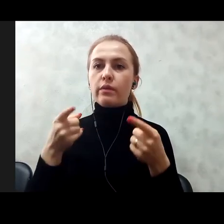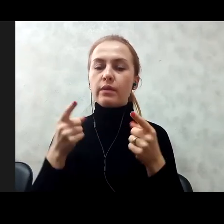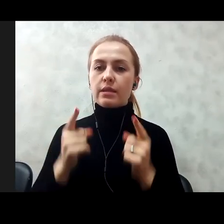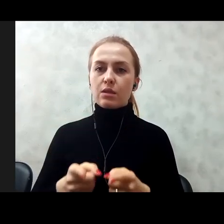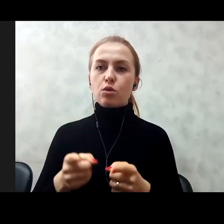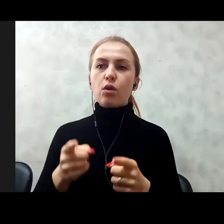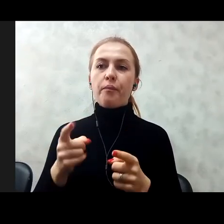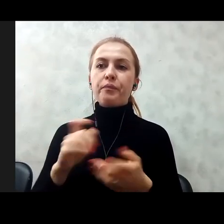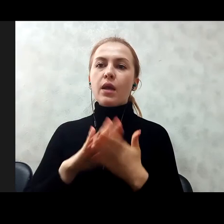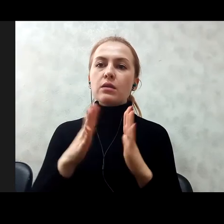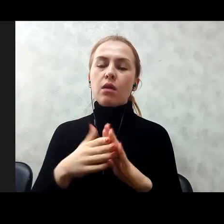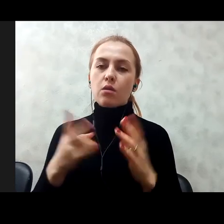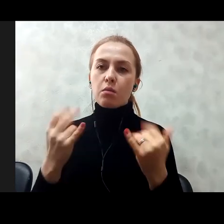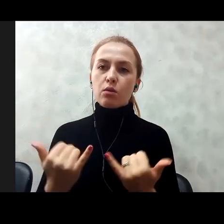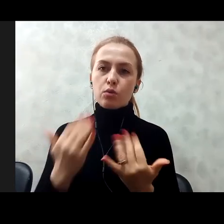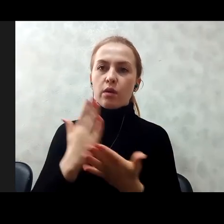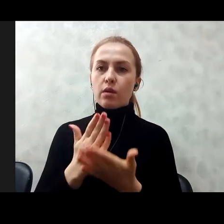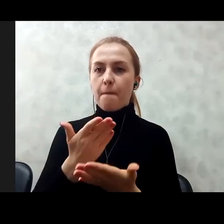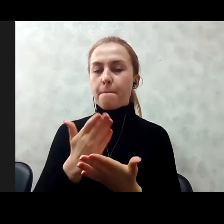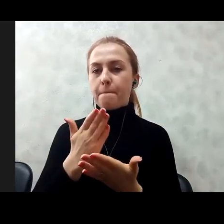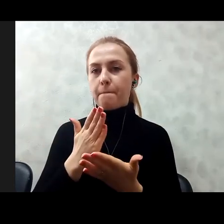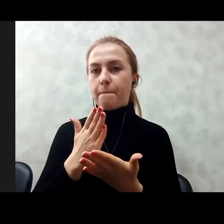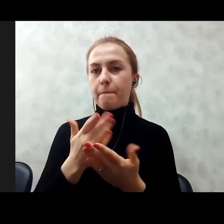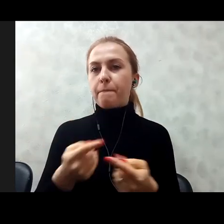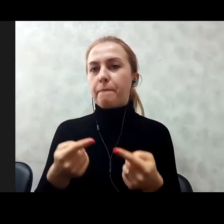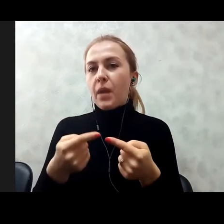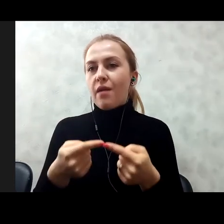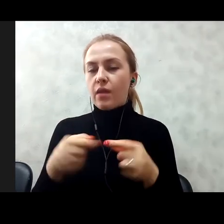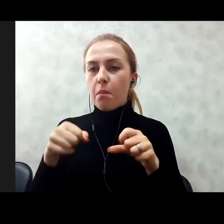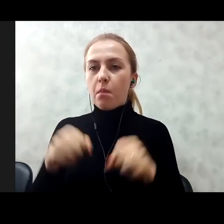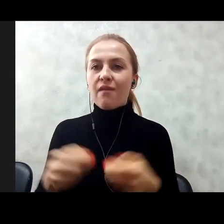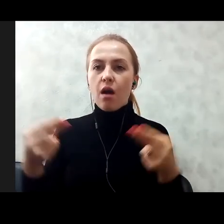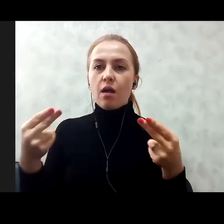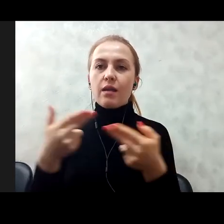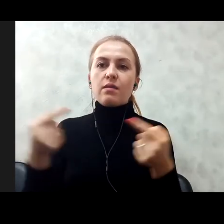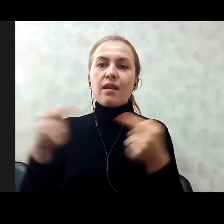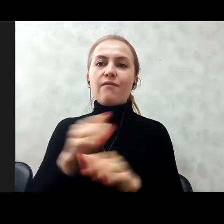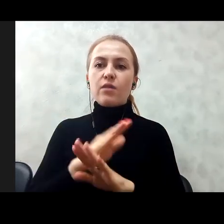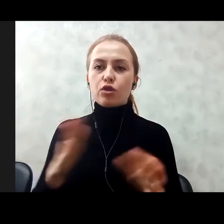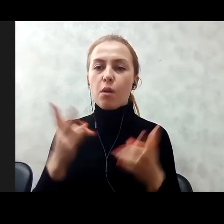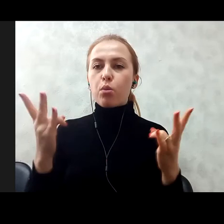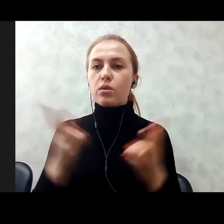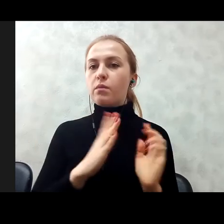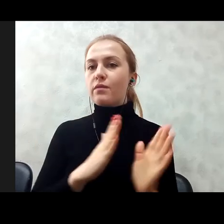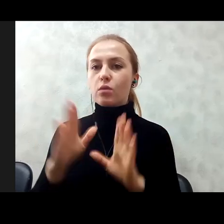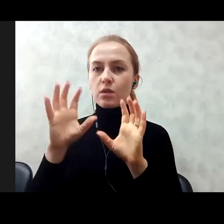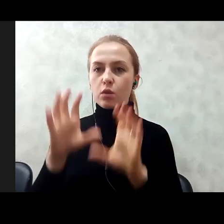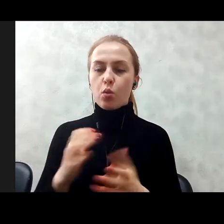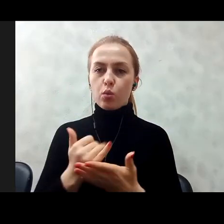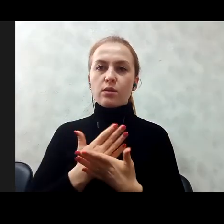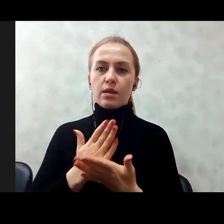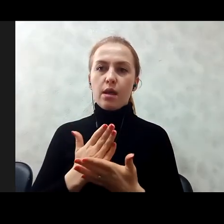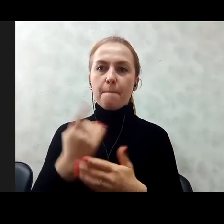validating the party slates. There is some legal uncertainty presently, and it should